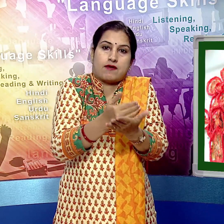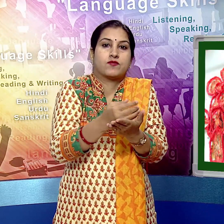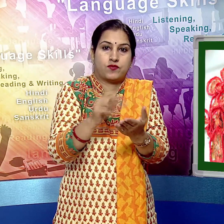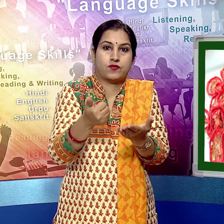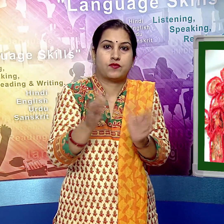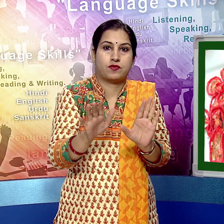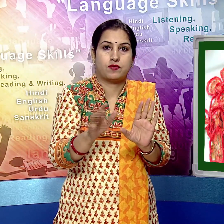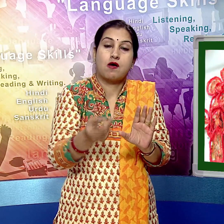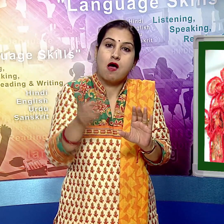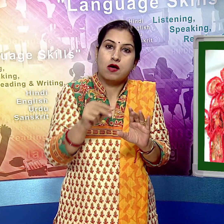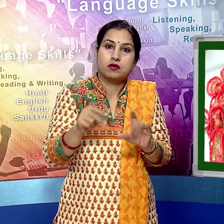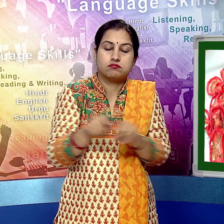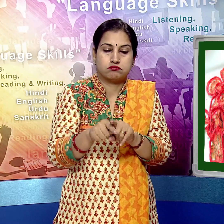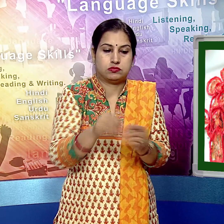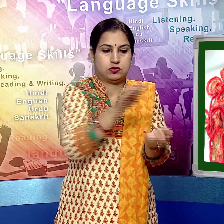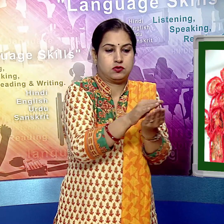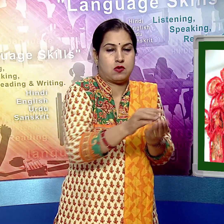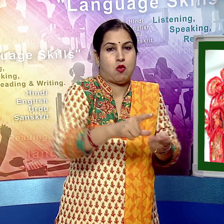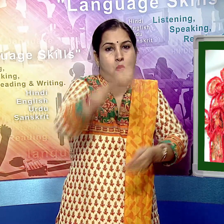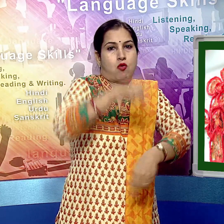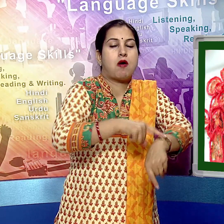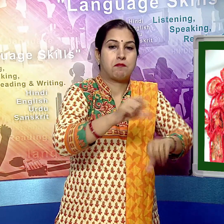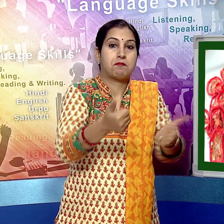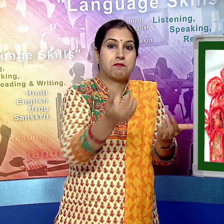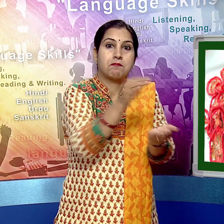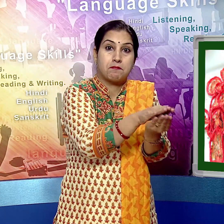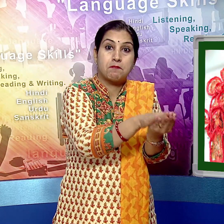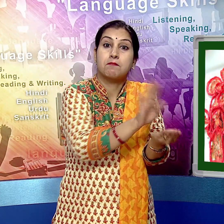and can be kept for a longer duration.